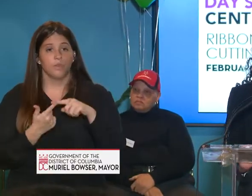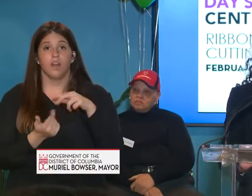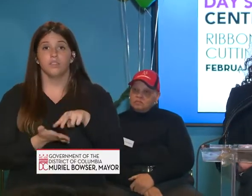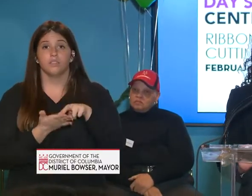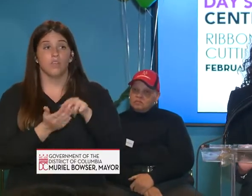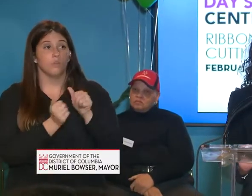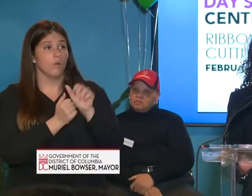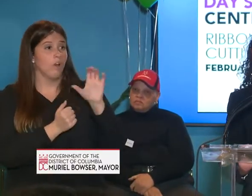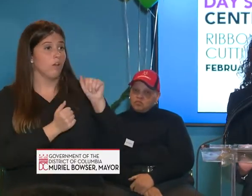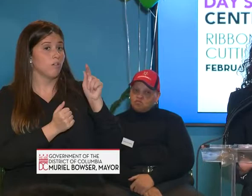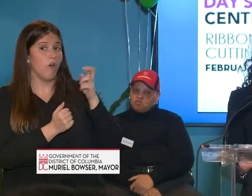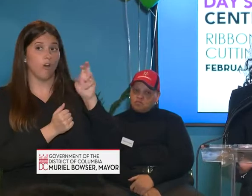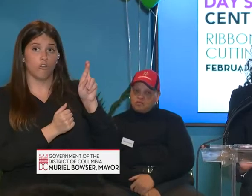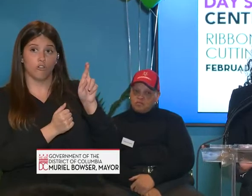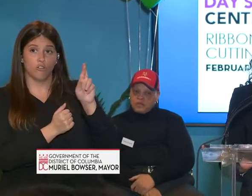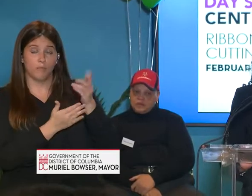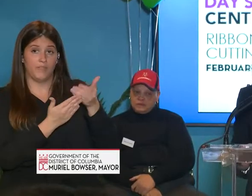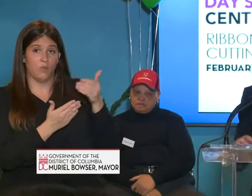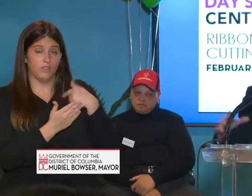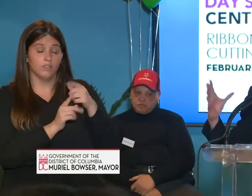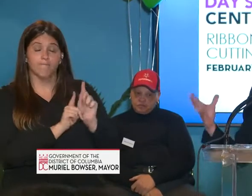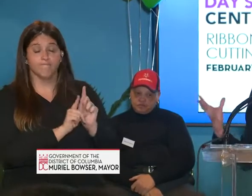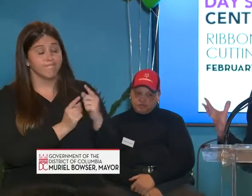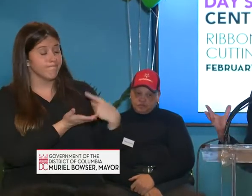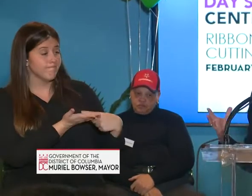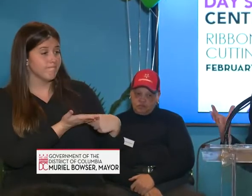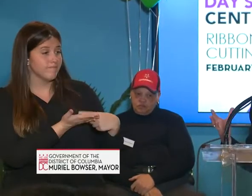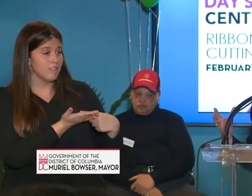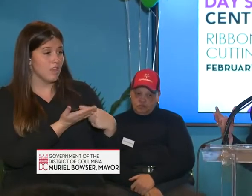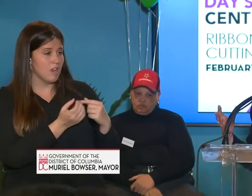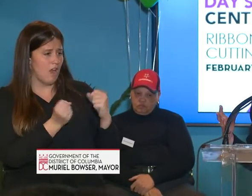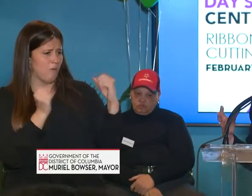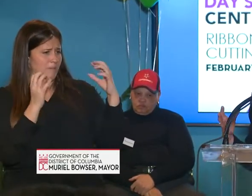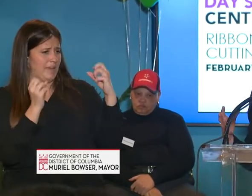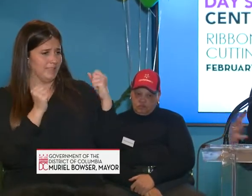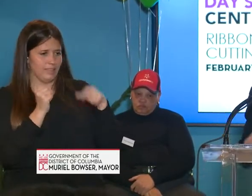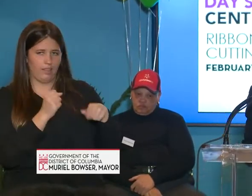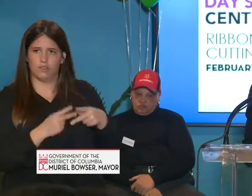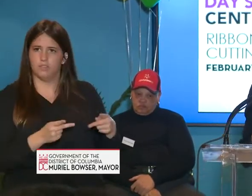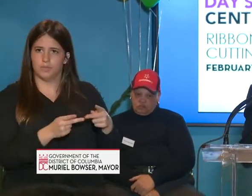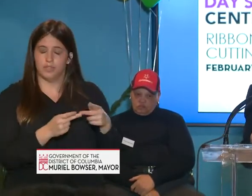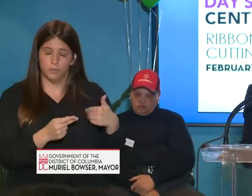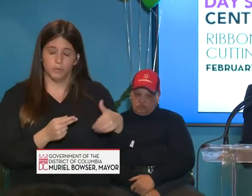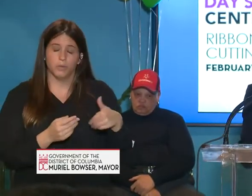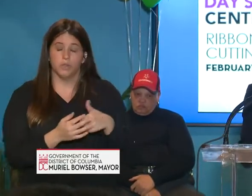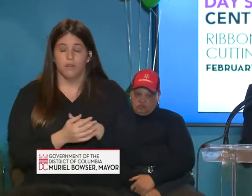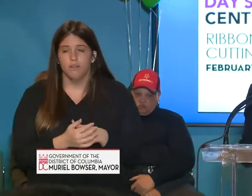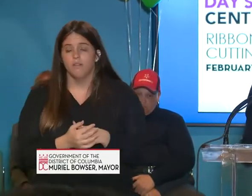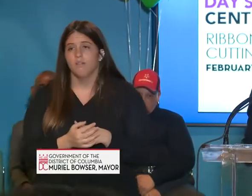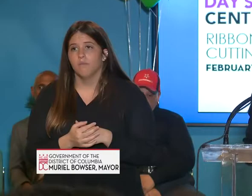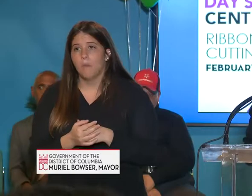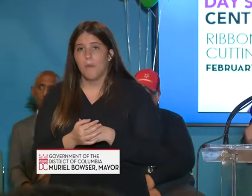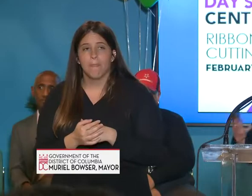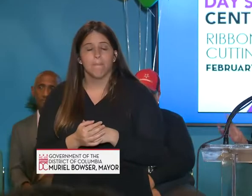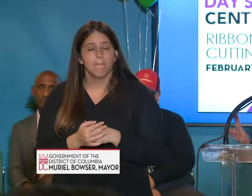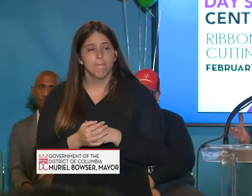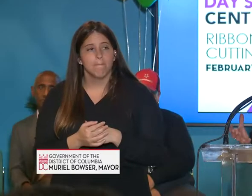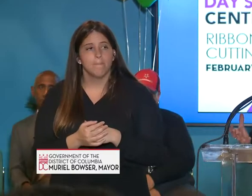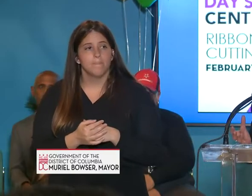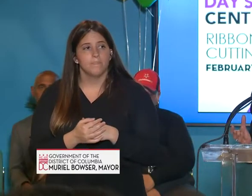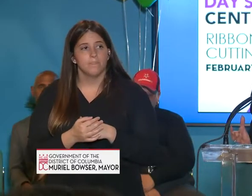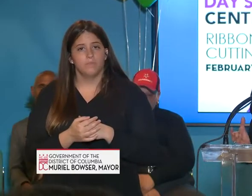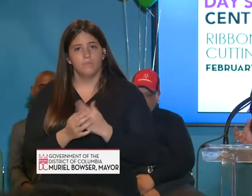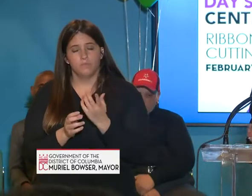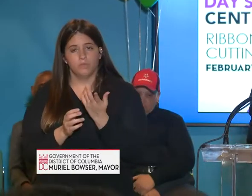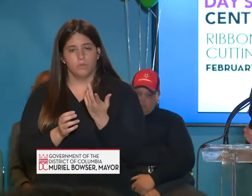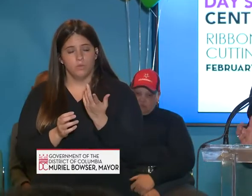with Carter before this, and we were talking about just how fantastic the space is, but also how much there is to now